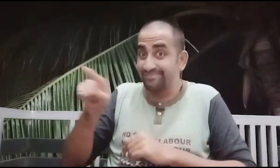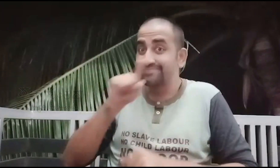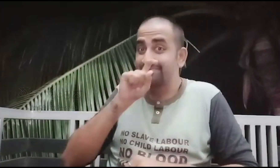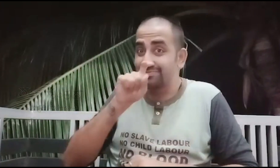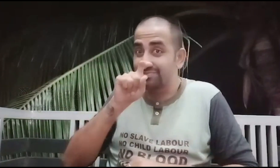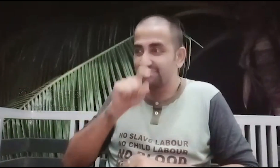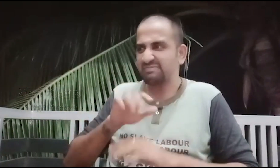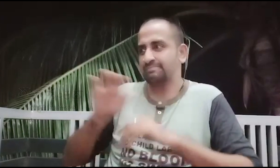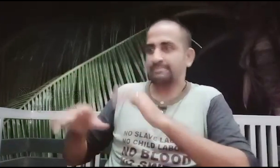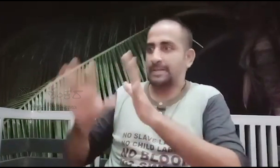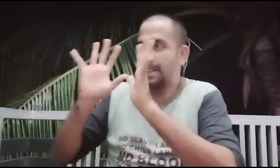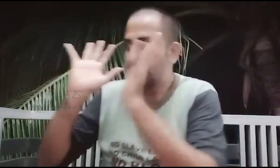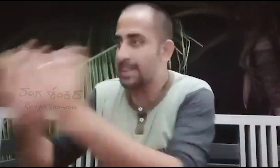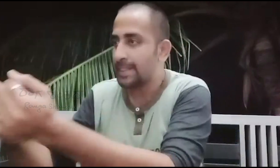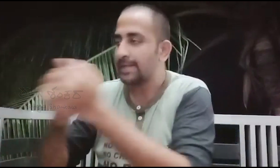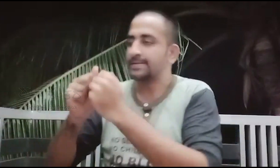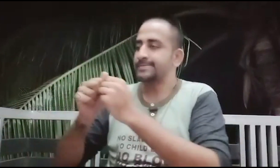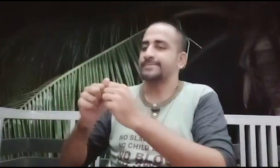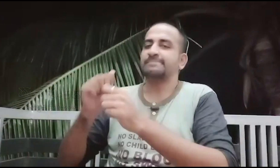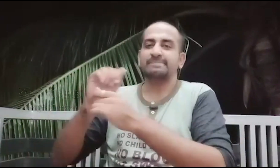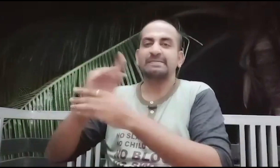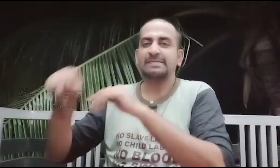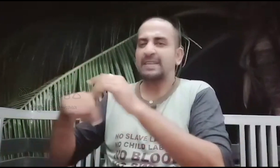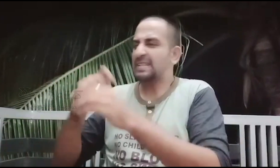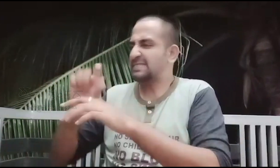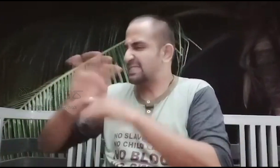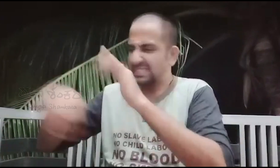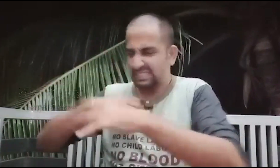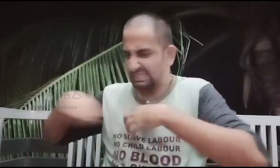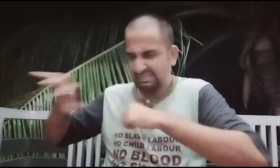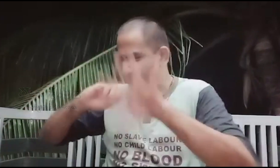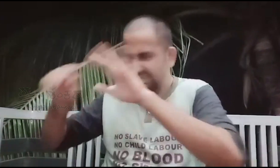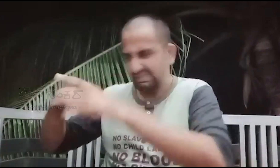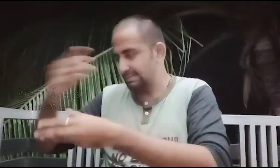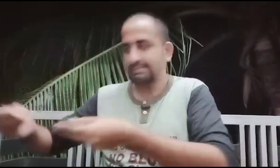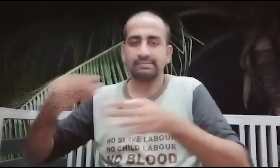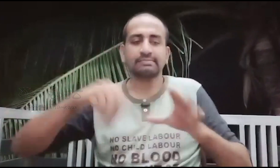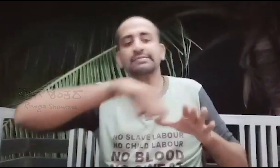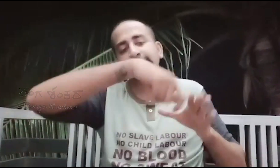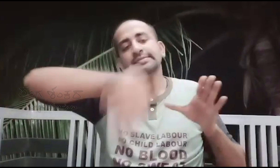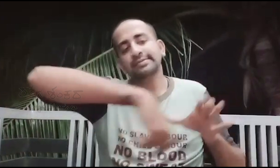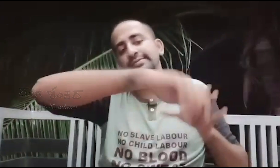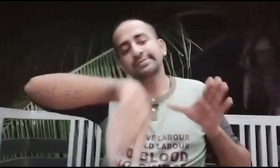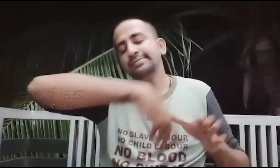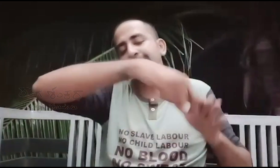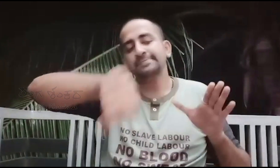went to his house, saw the chicken and caught it. He took it back home in his bag and he went home and cooked